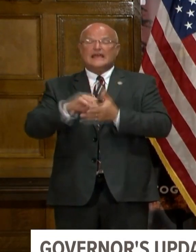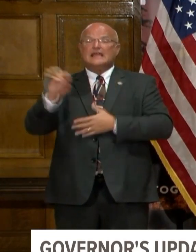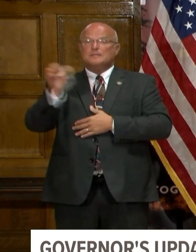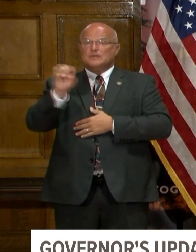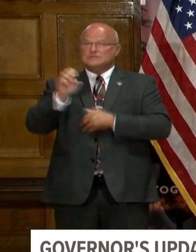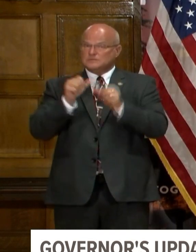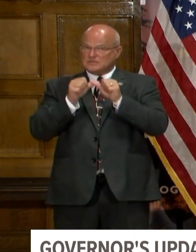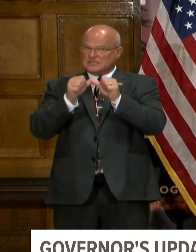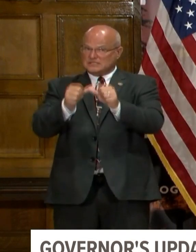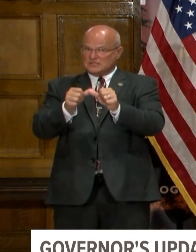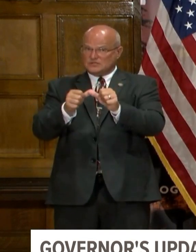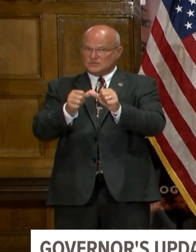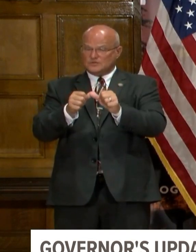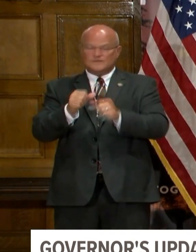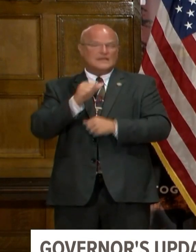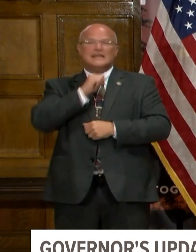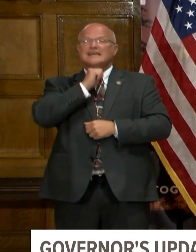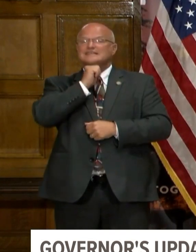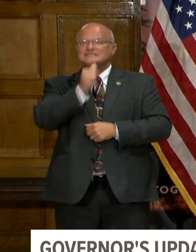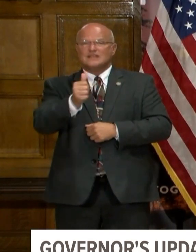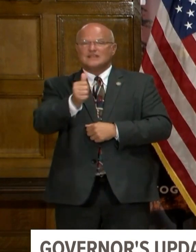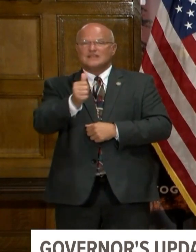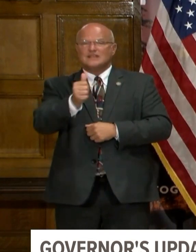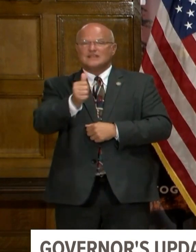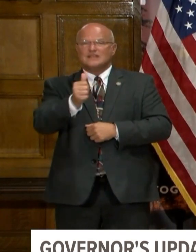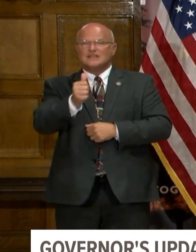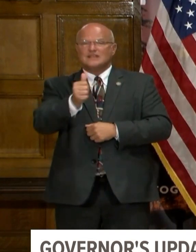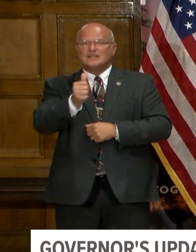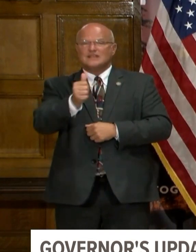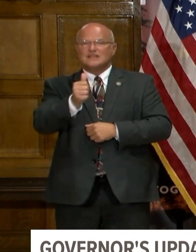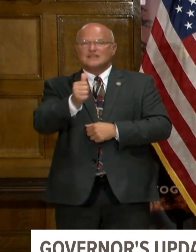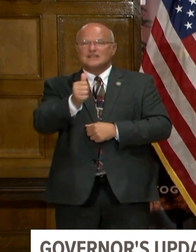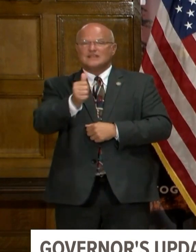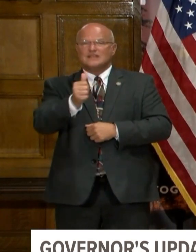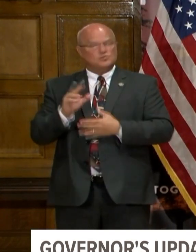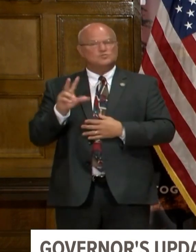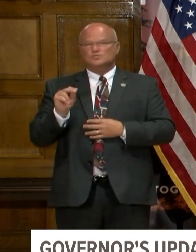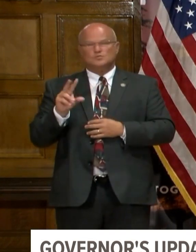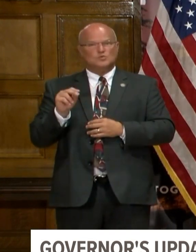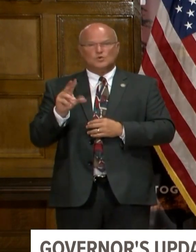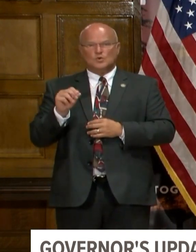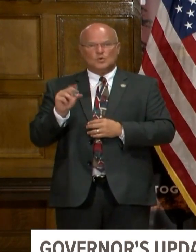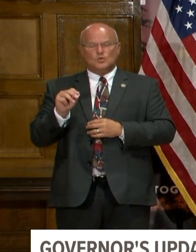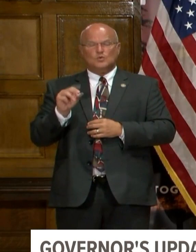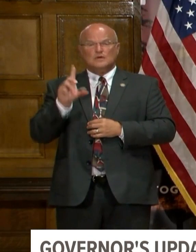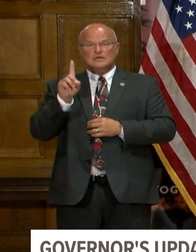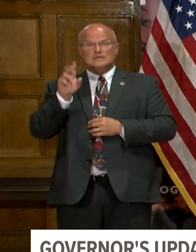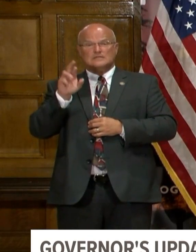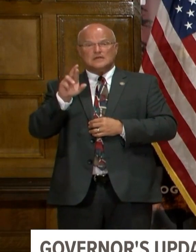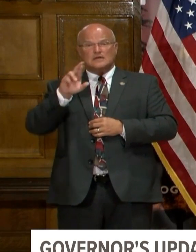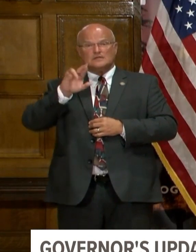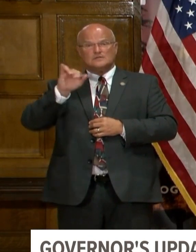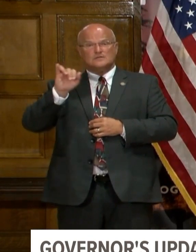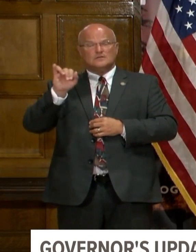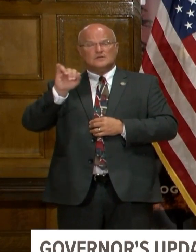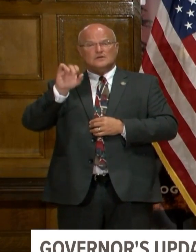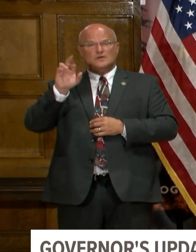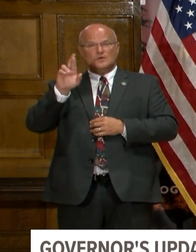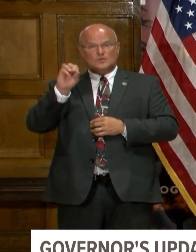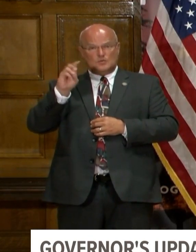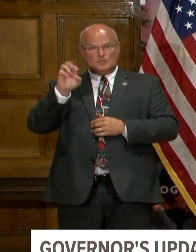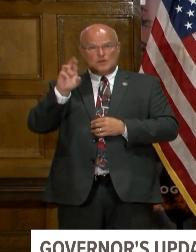emergency continues, and it's not going to diminish my attention to this. Dr. Romero and I will be having our